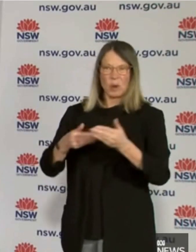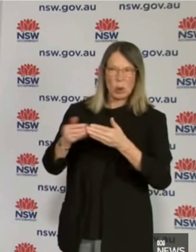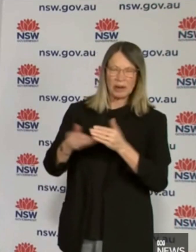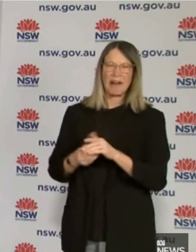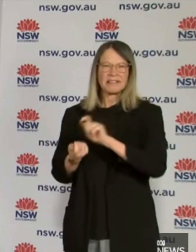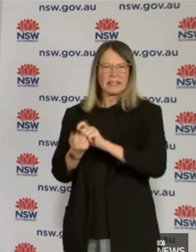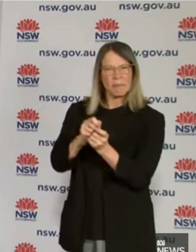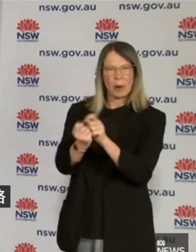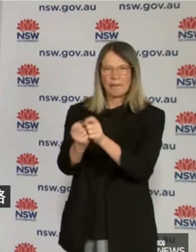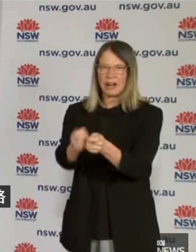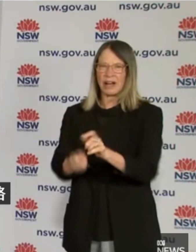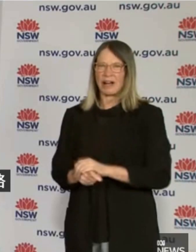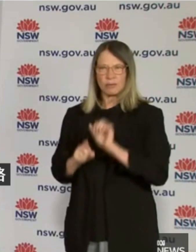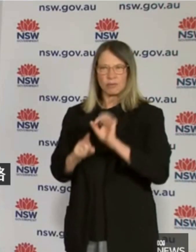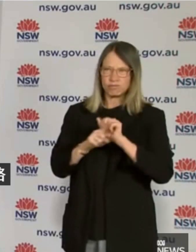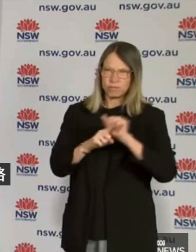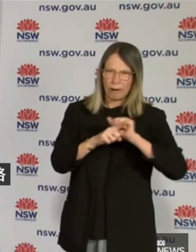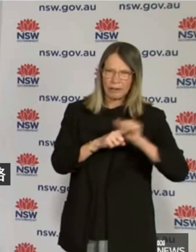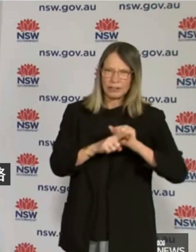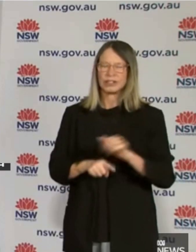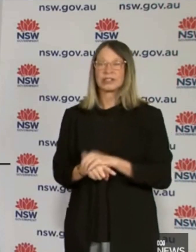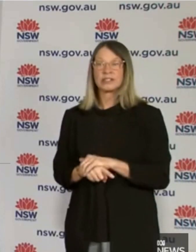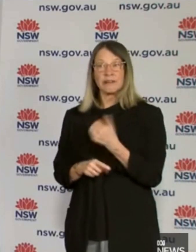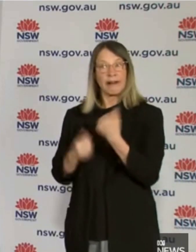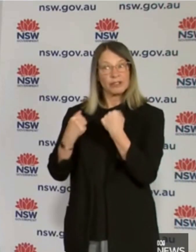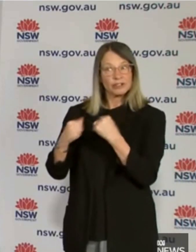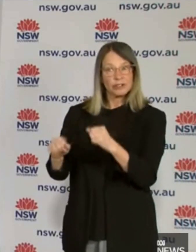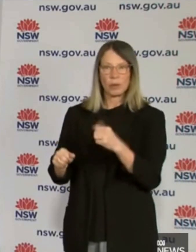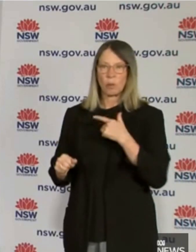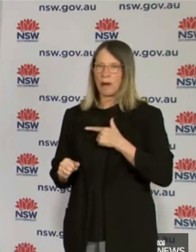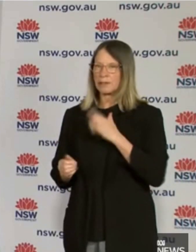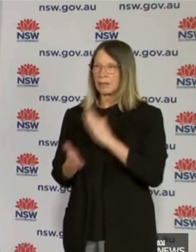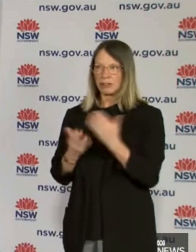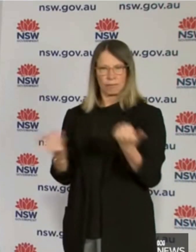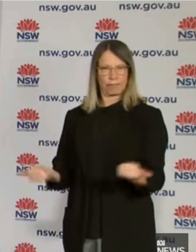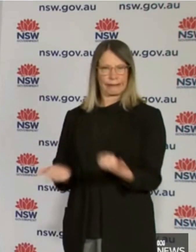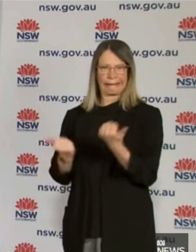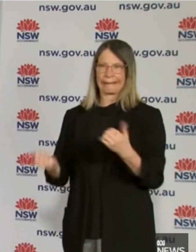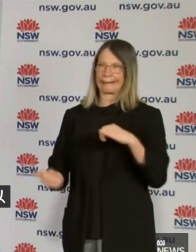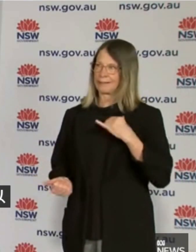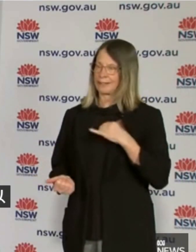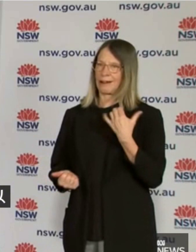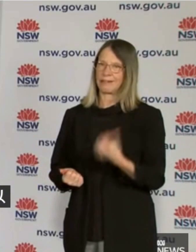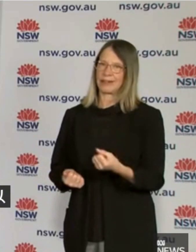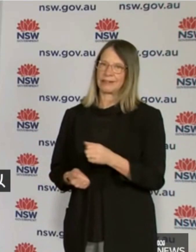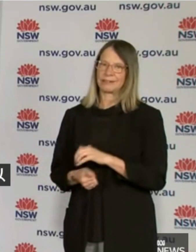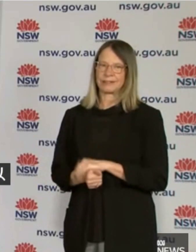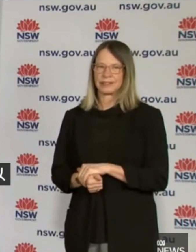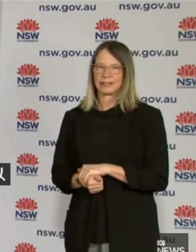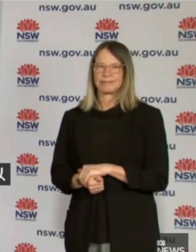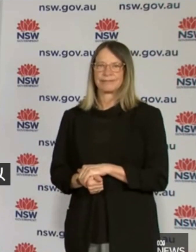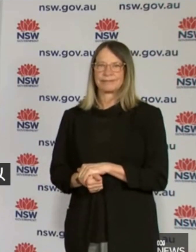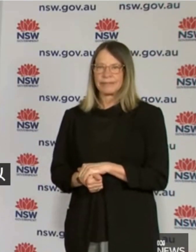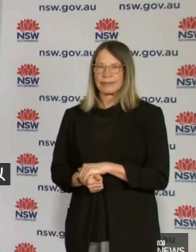and they have put together a strategy that ensures that there'll be more than adequate staffing arrangements. So I don't